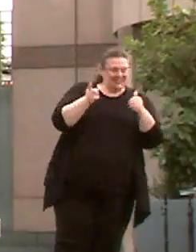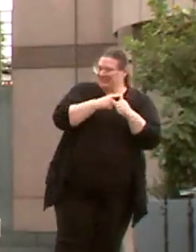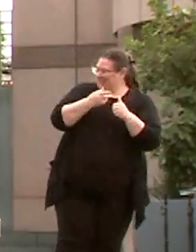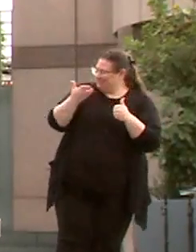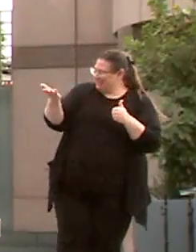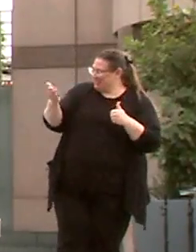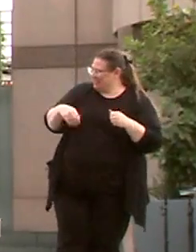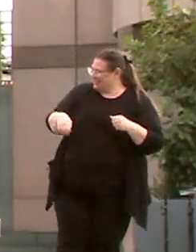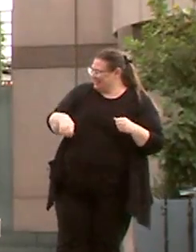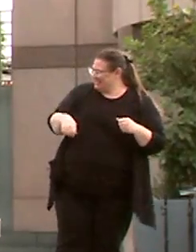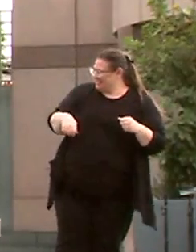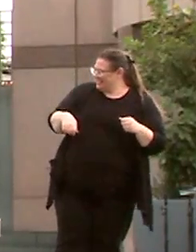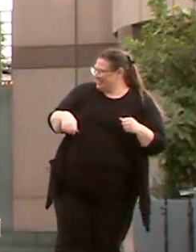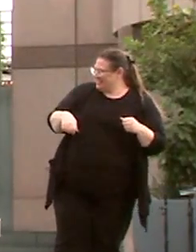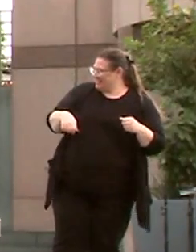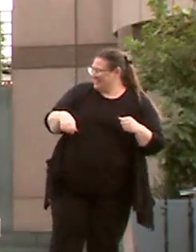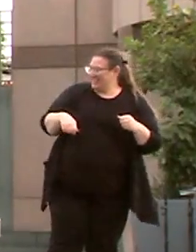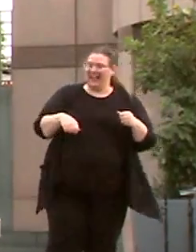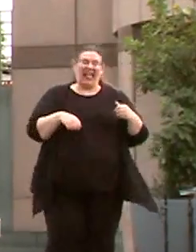him.